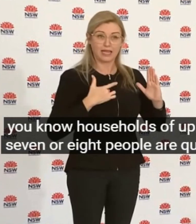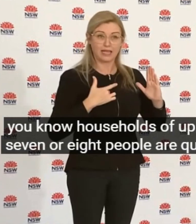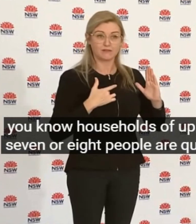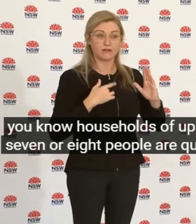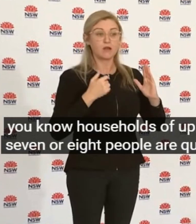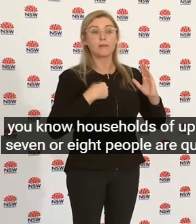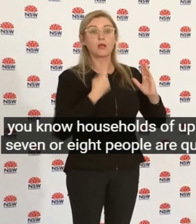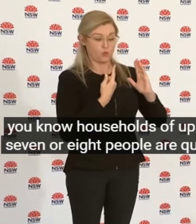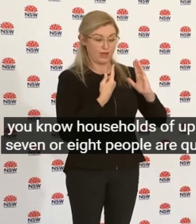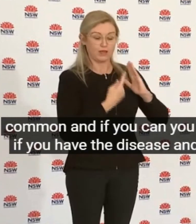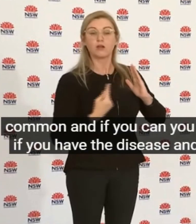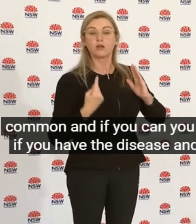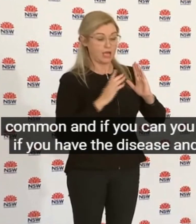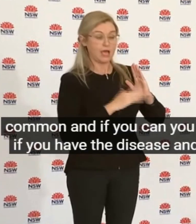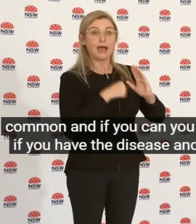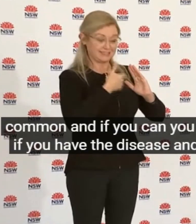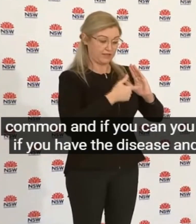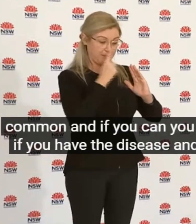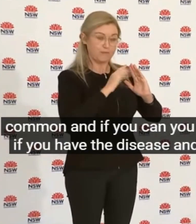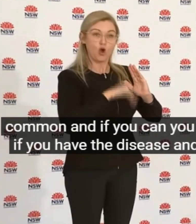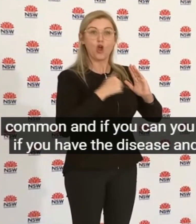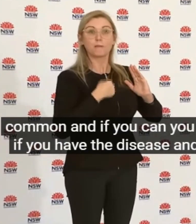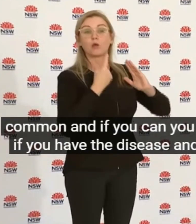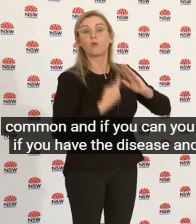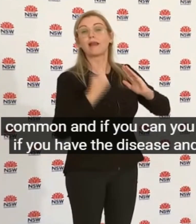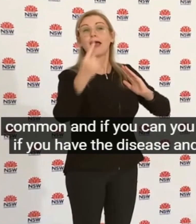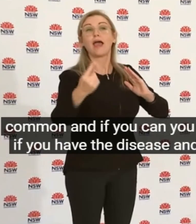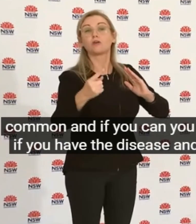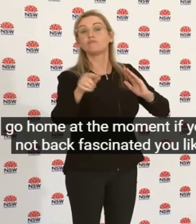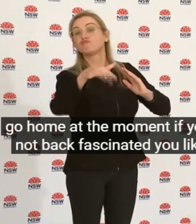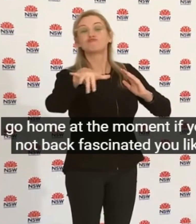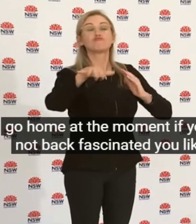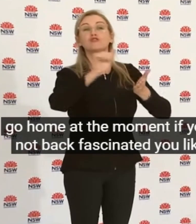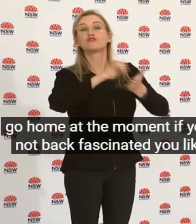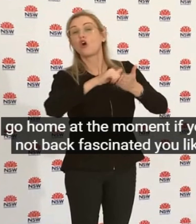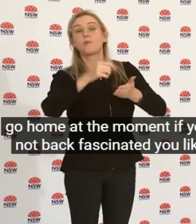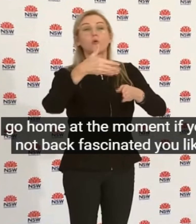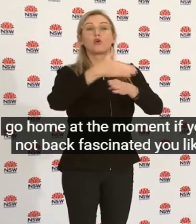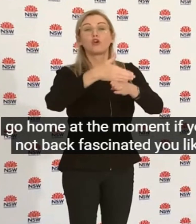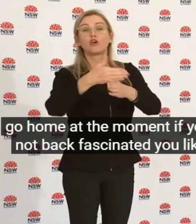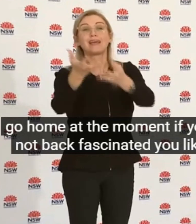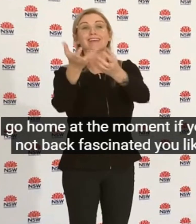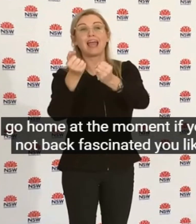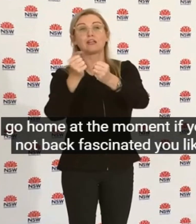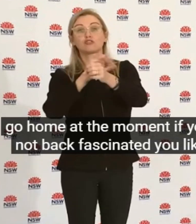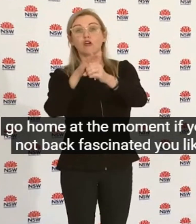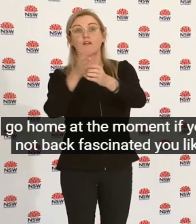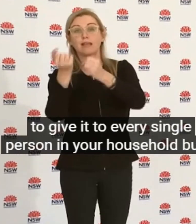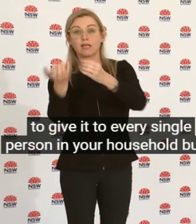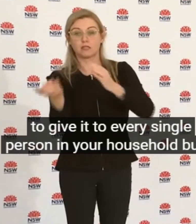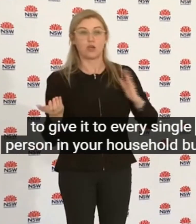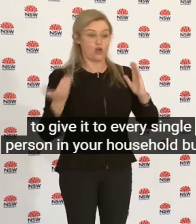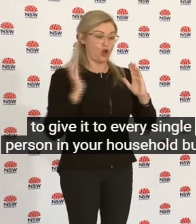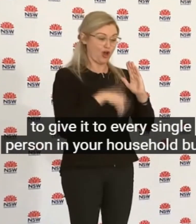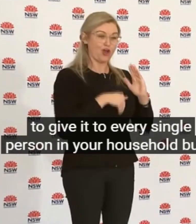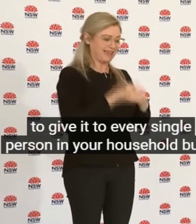it to every single person in your household. But if you're vaccinated, you might reduce the number of people you give it to, and then that obviously reduces the spread moving forward. And that's what we're keen